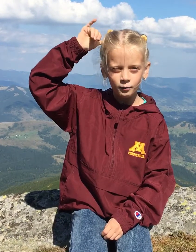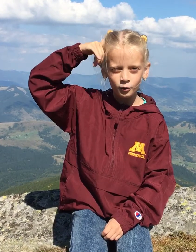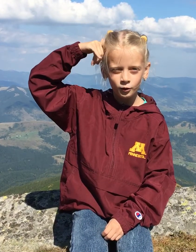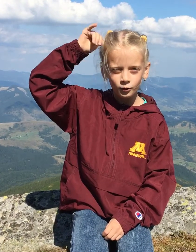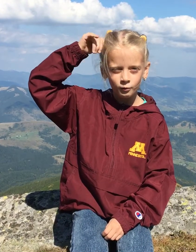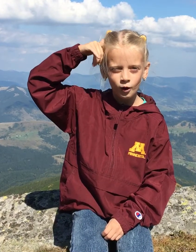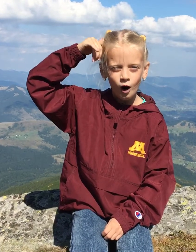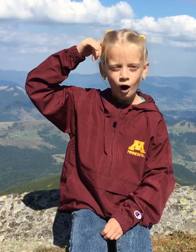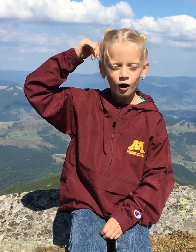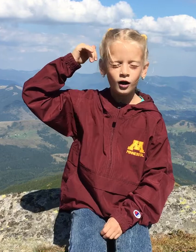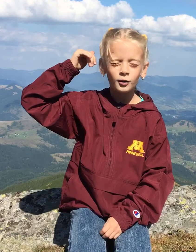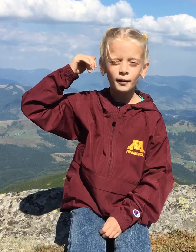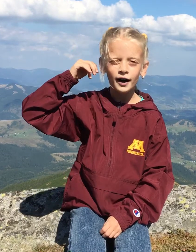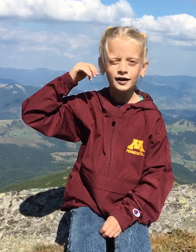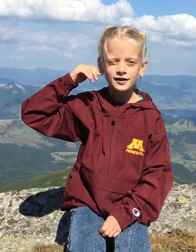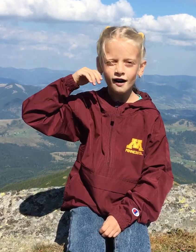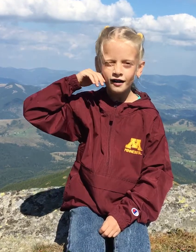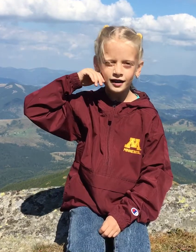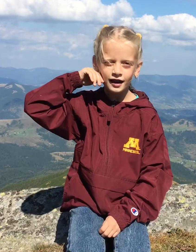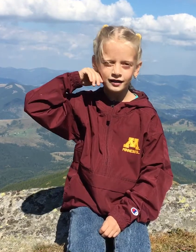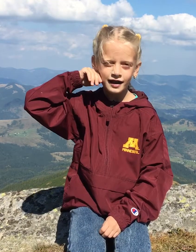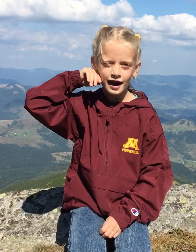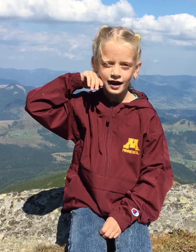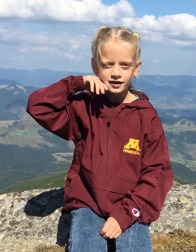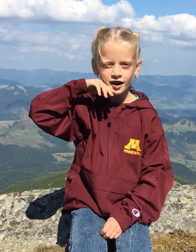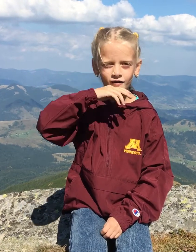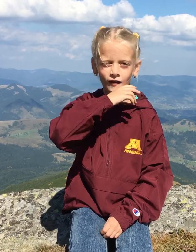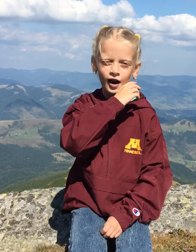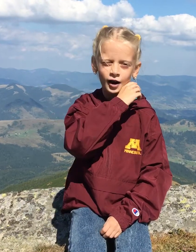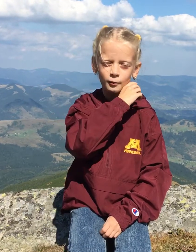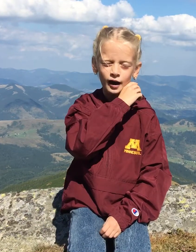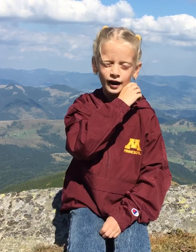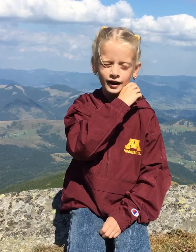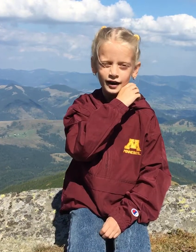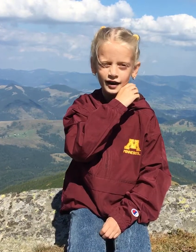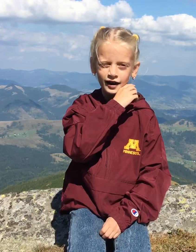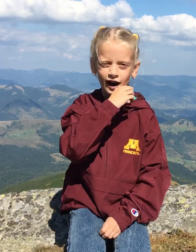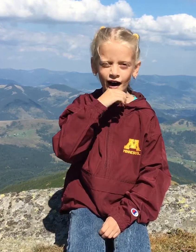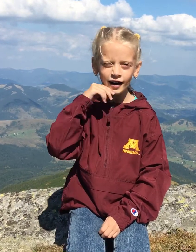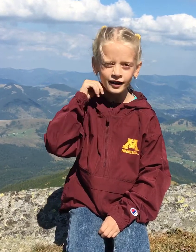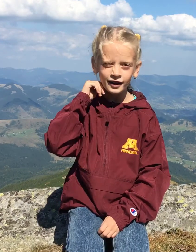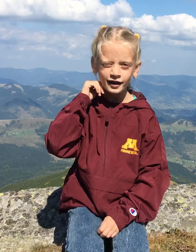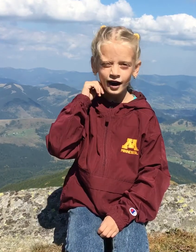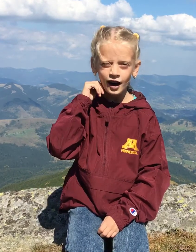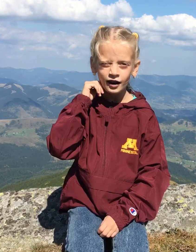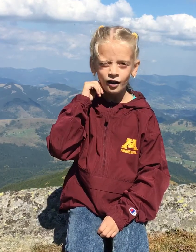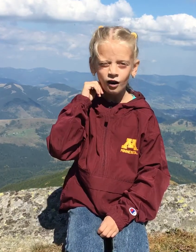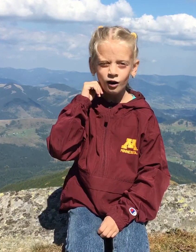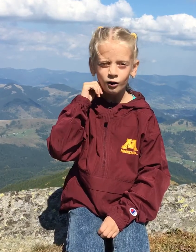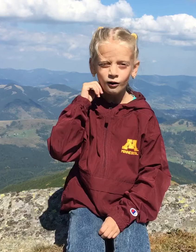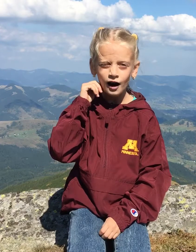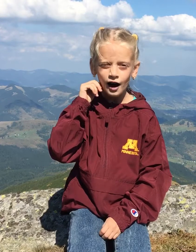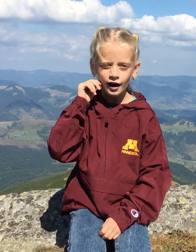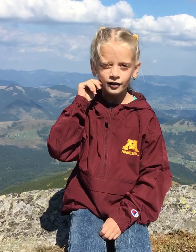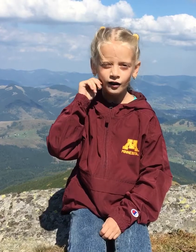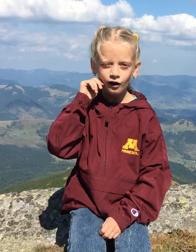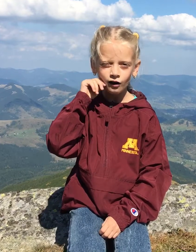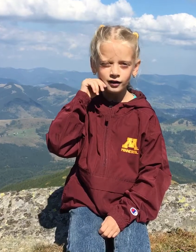meow meow. Old Macdonald's had a farm, E-I-E-I-O. And on